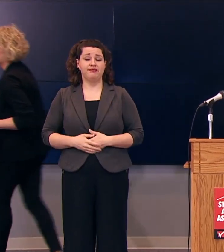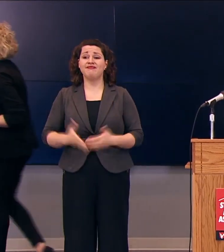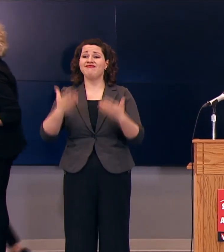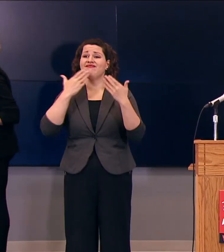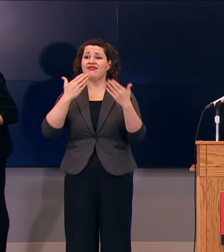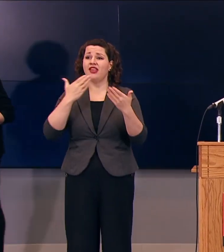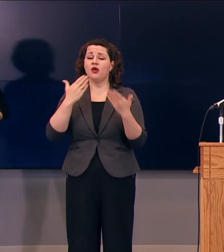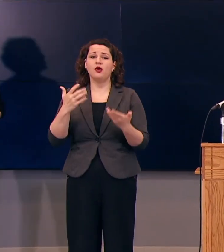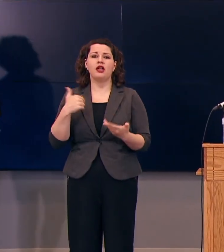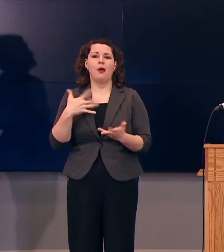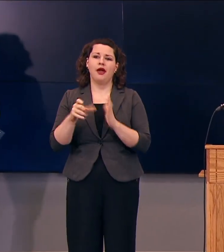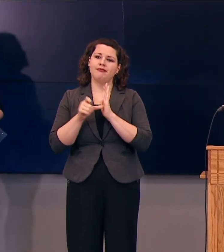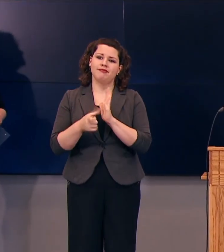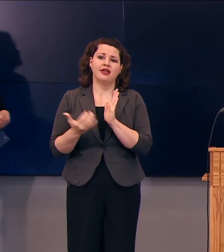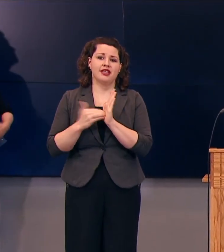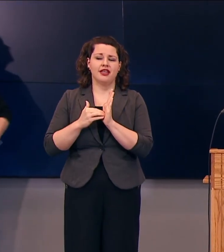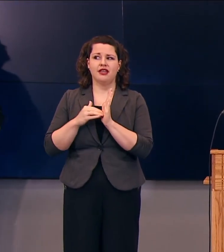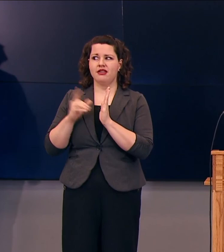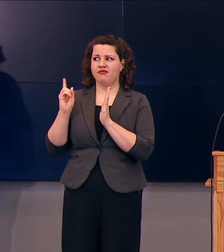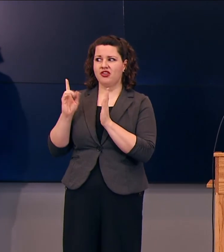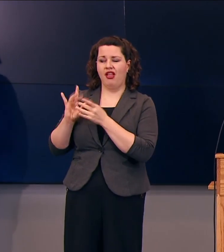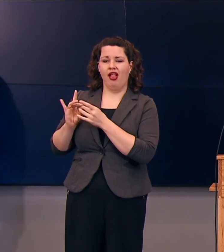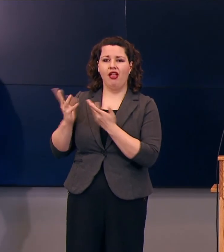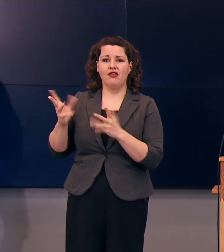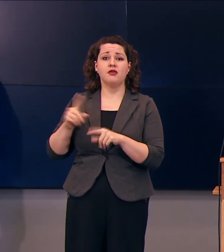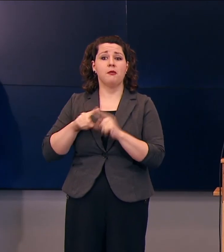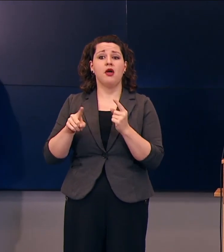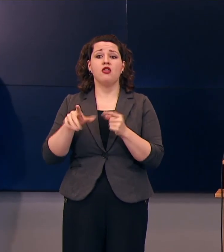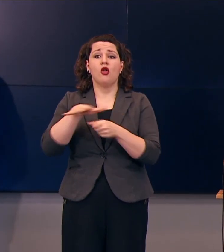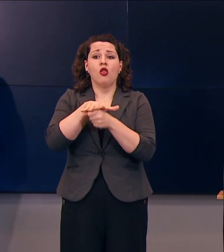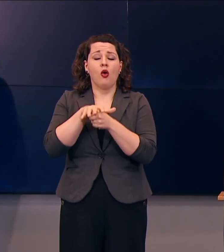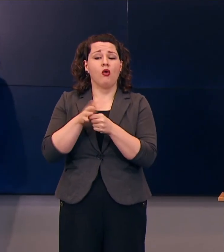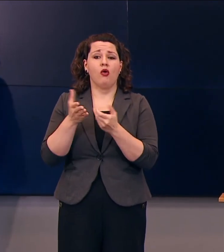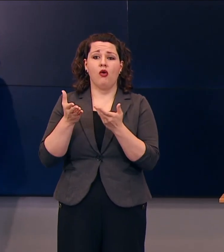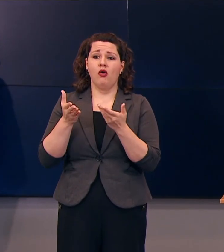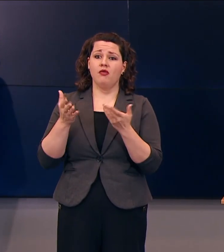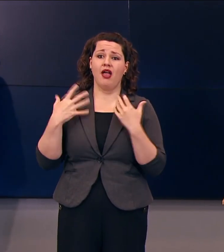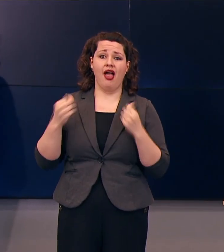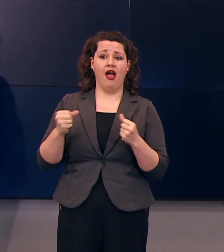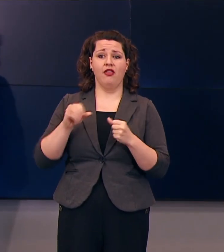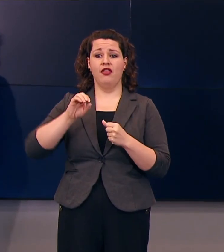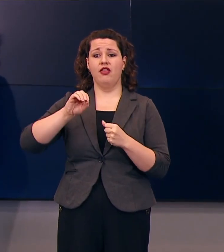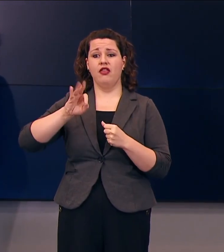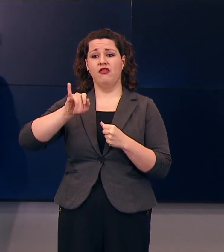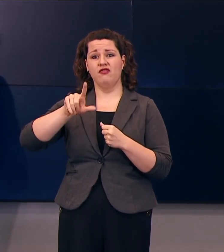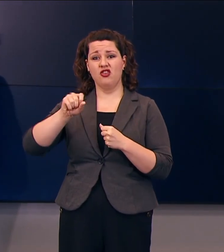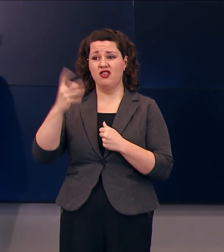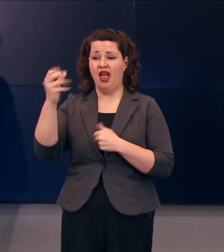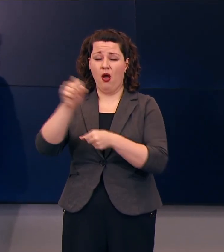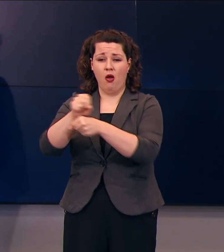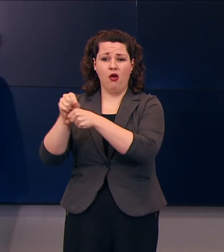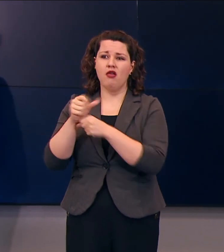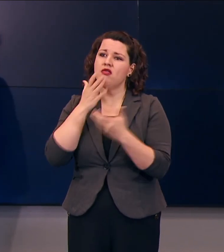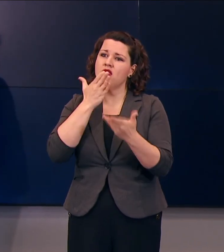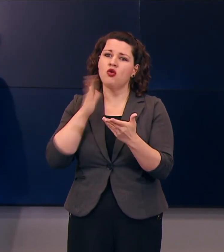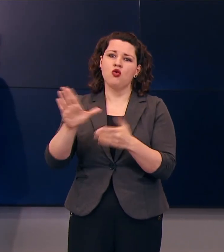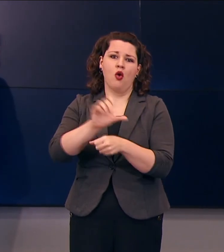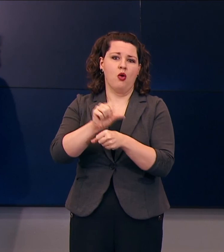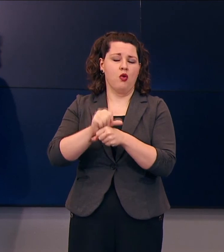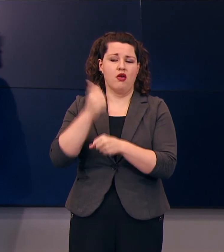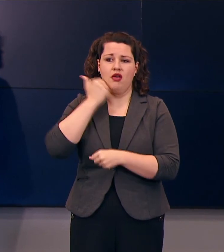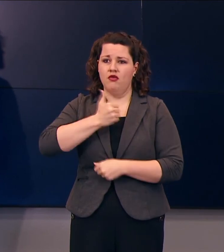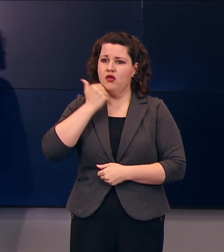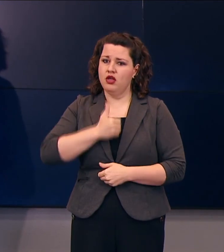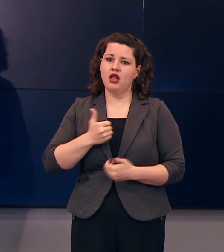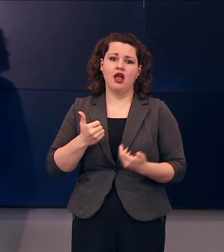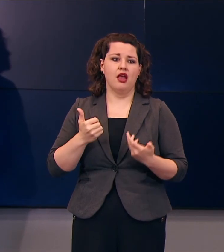Thank you. And I just want to reiterate, Sarah said it earlier, but to those local public health officials that are also on the front lines, thank you for the work that you're doing each and every